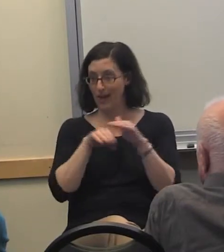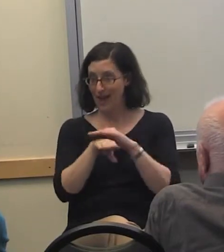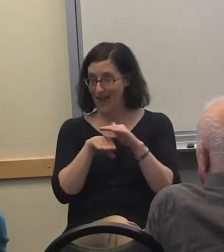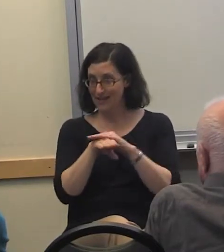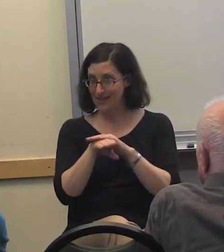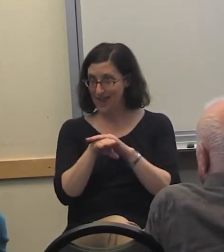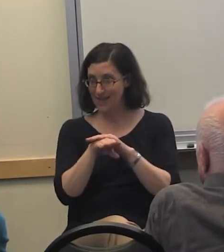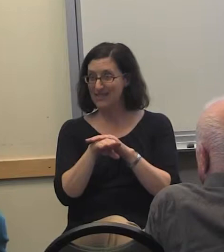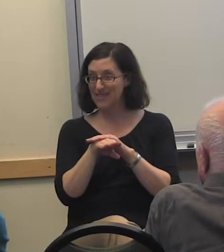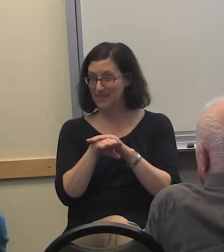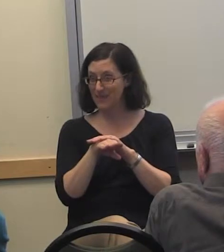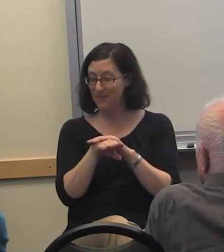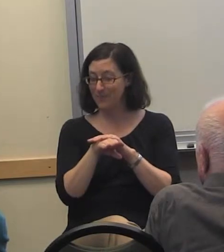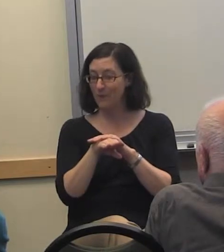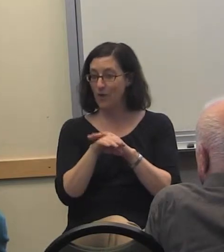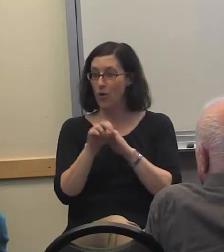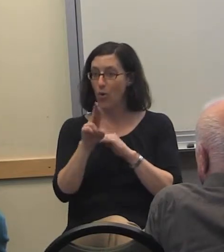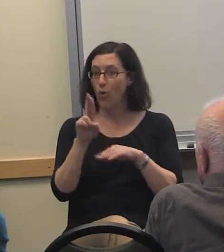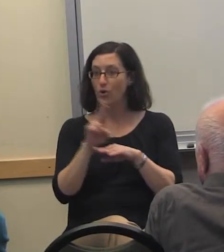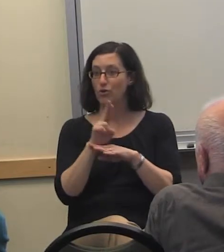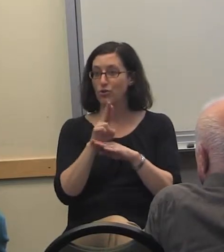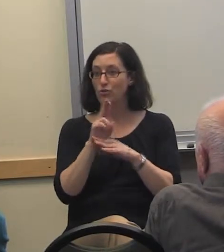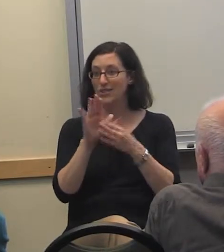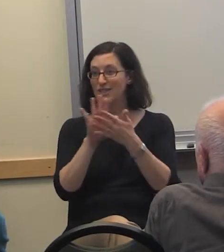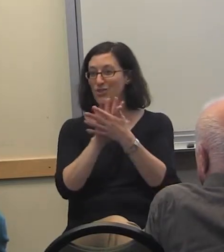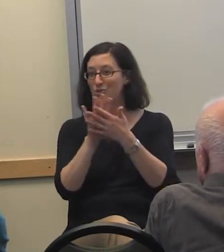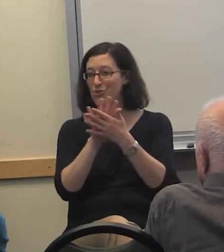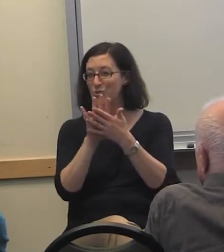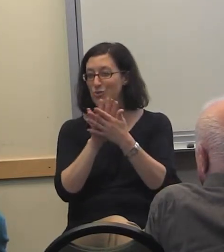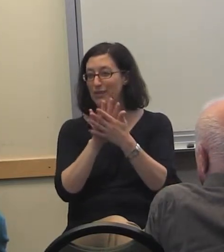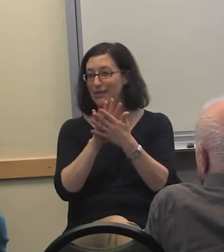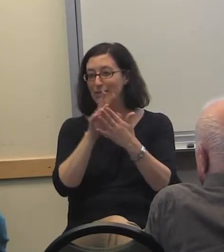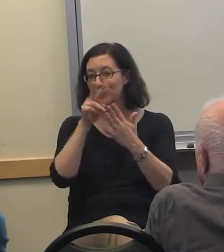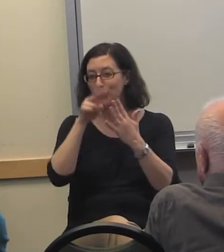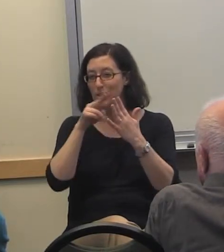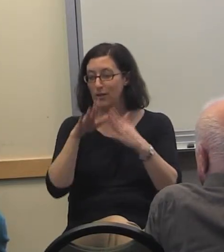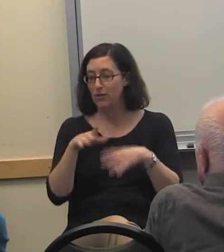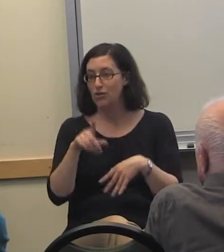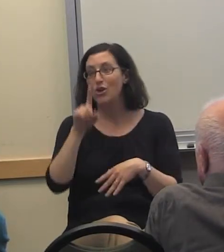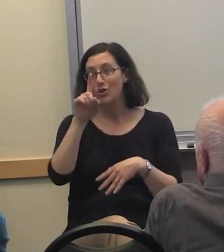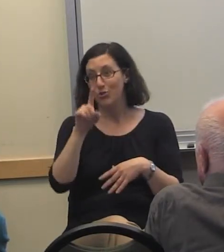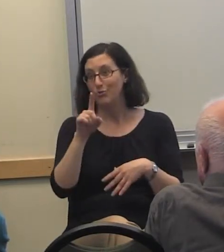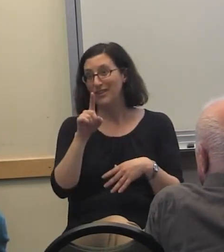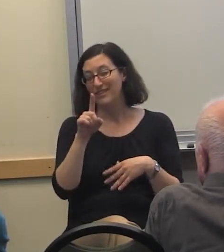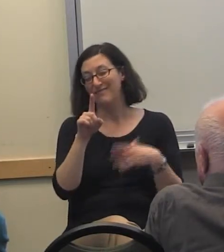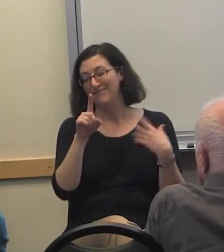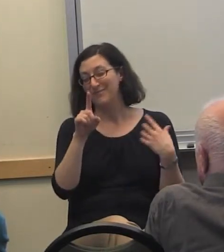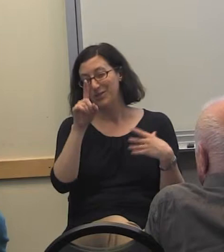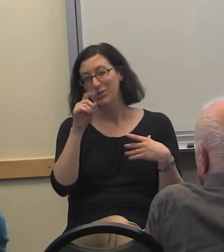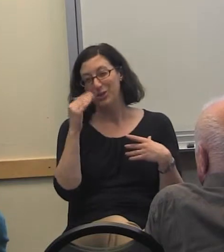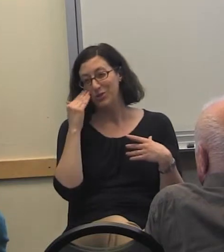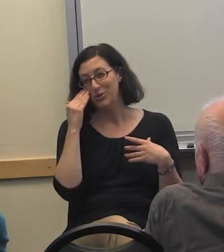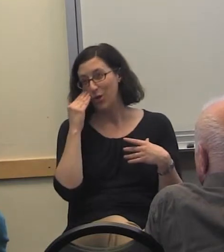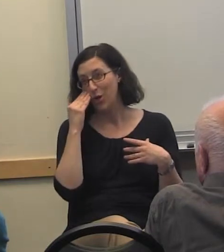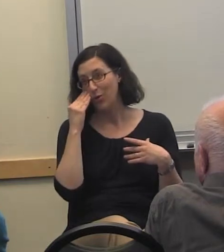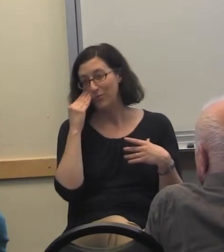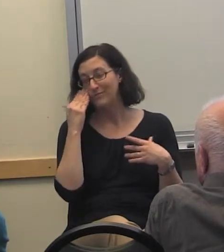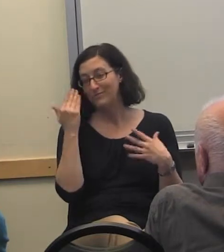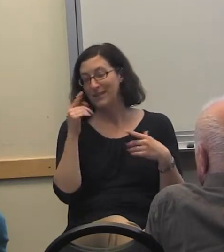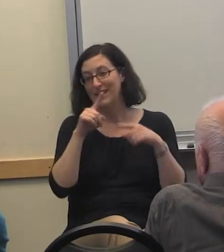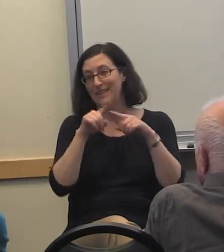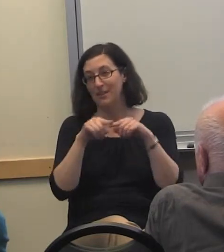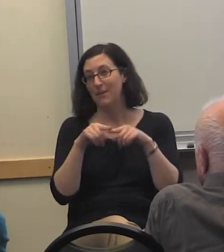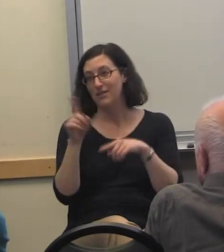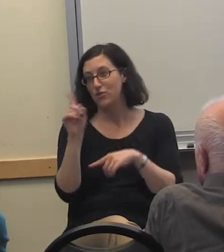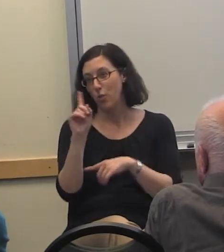motor impairments, or who use screen readers, we very much must care, as you're about to see, what our platform is